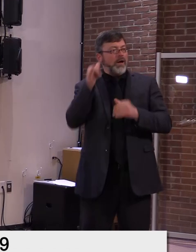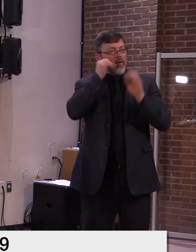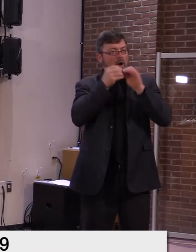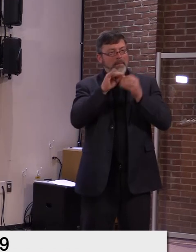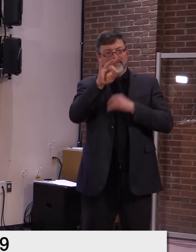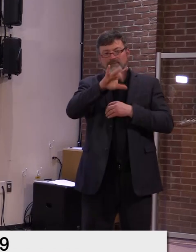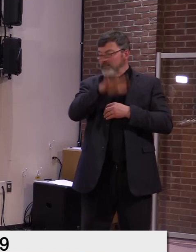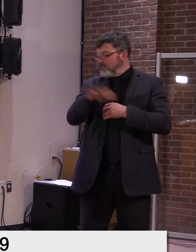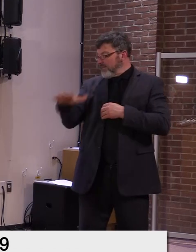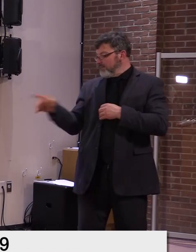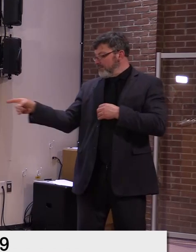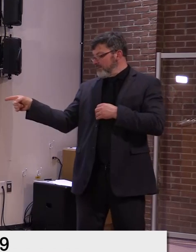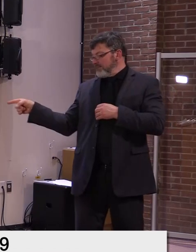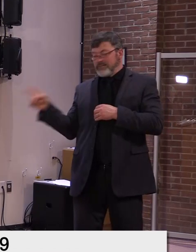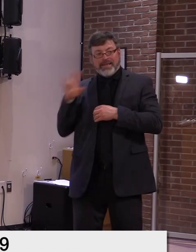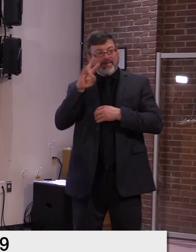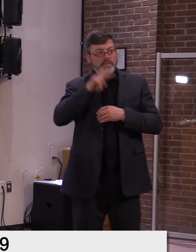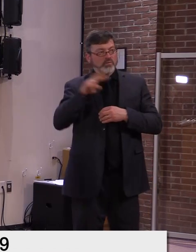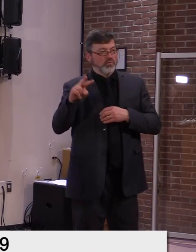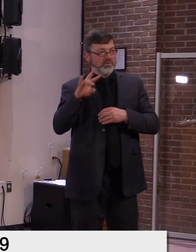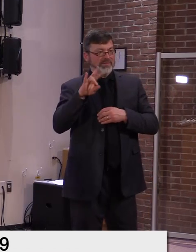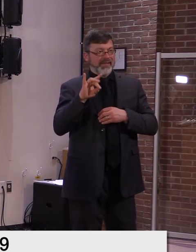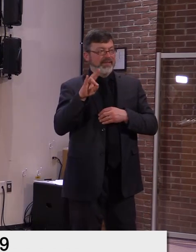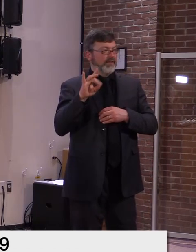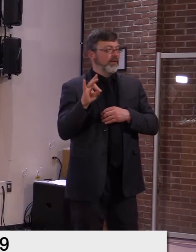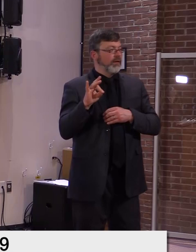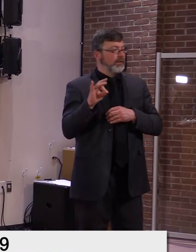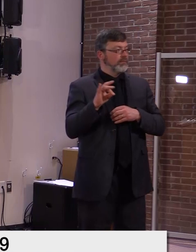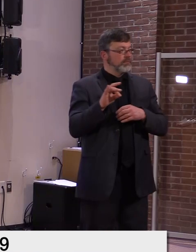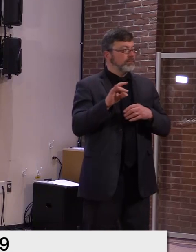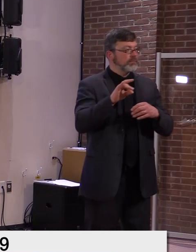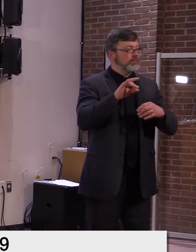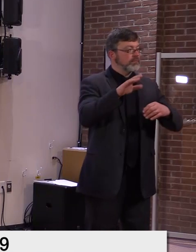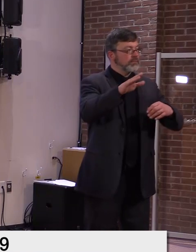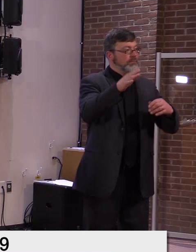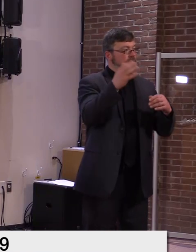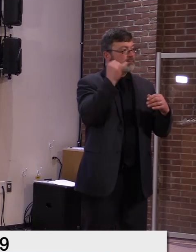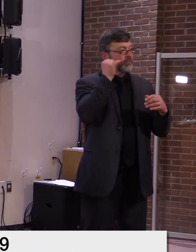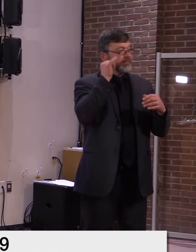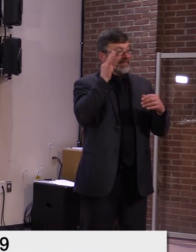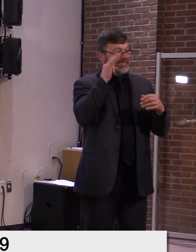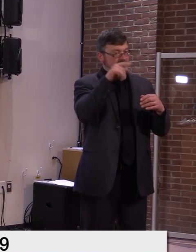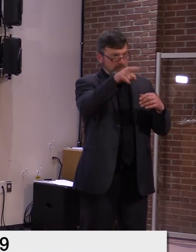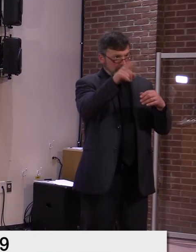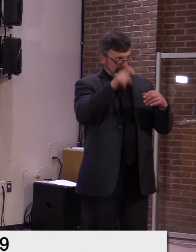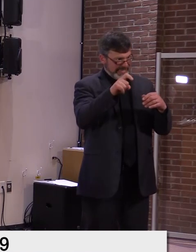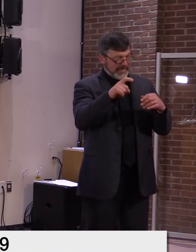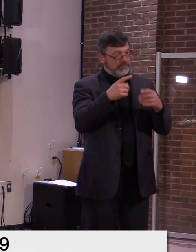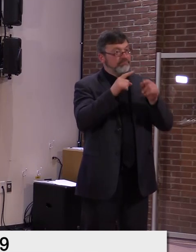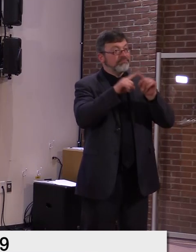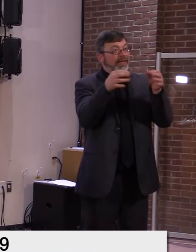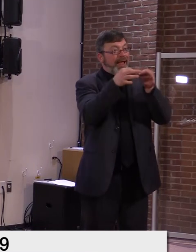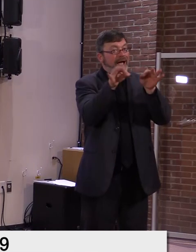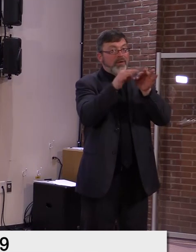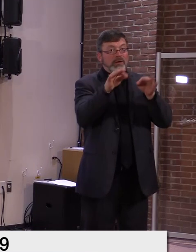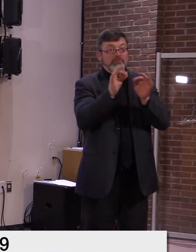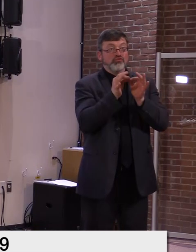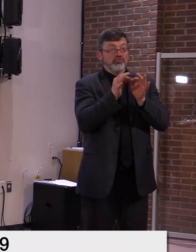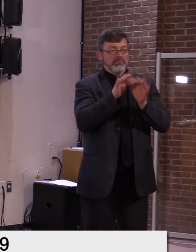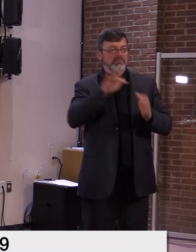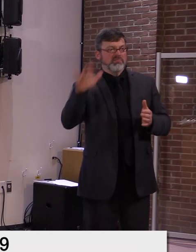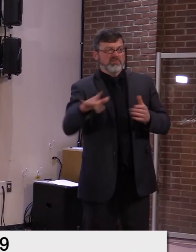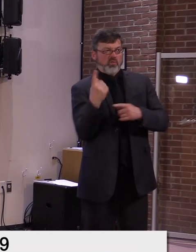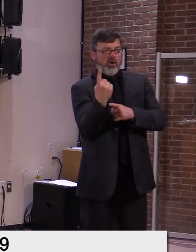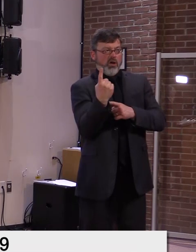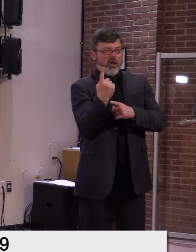855-722-7878. Press 1 if you need interpreter services. Overall, in terms of our overall progress, as of this